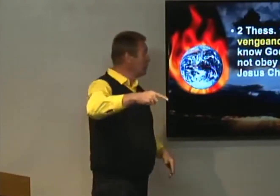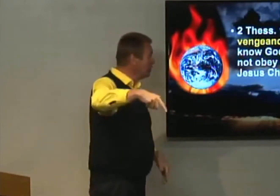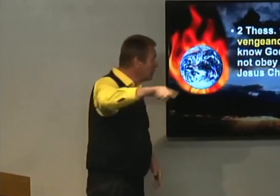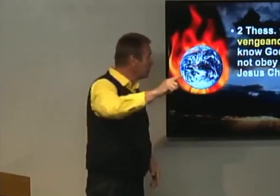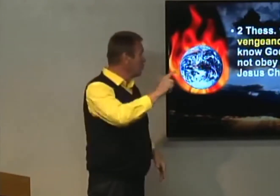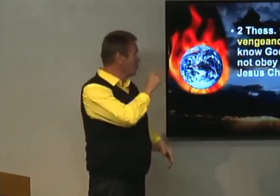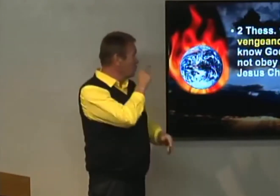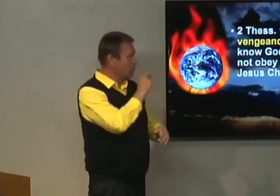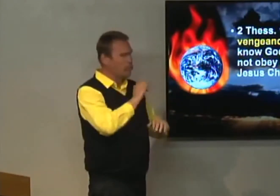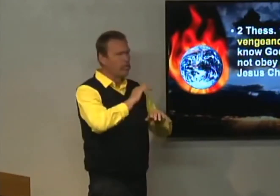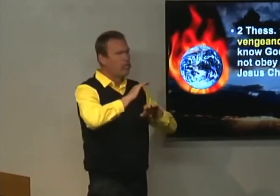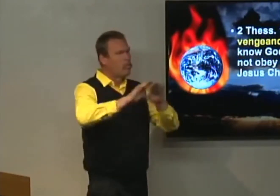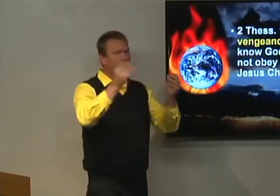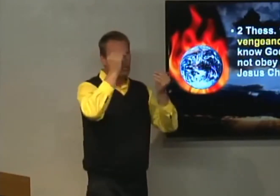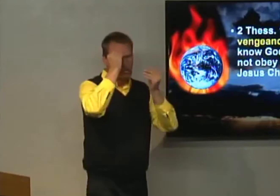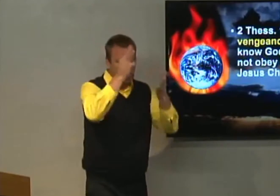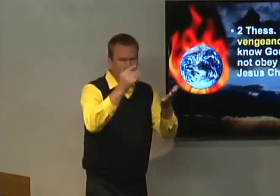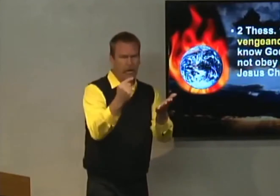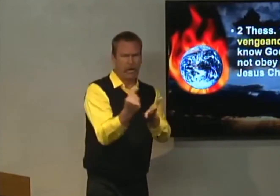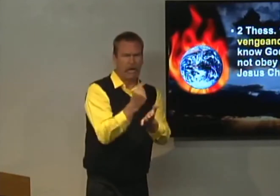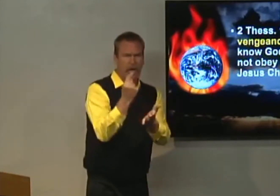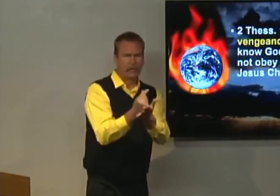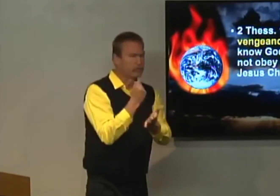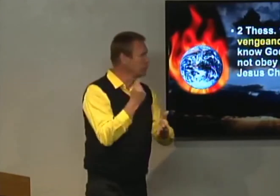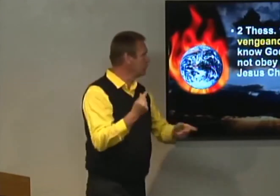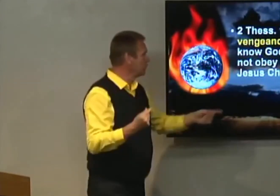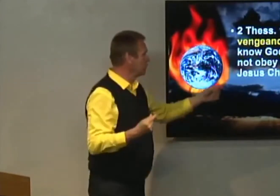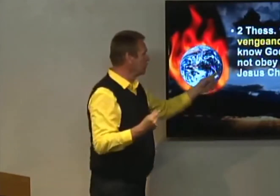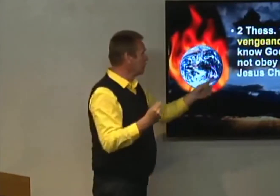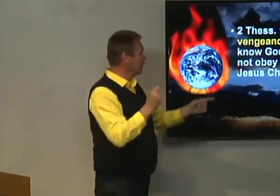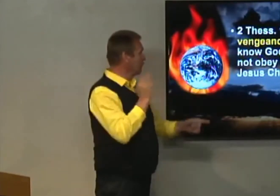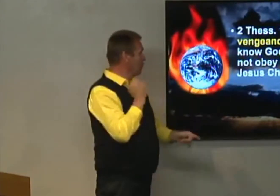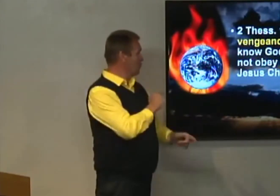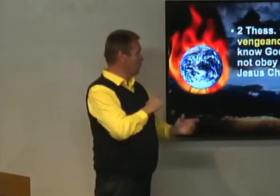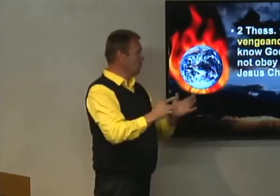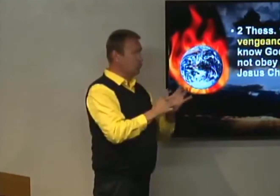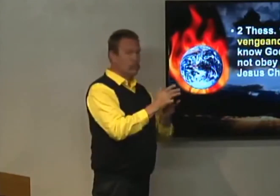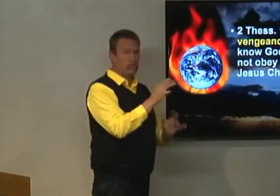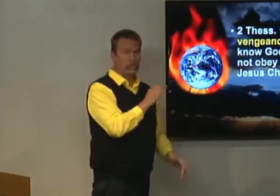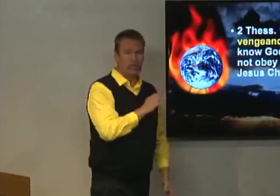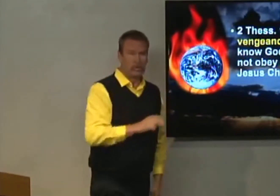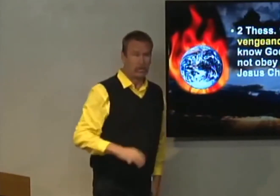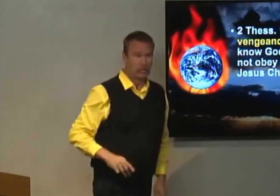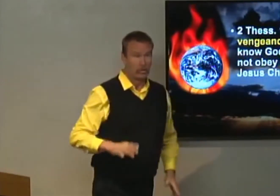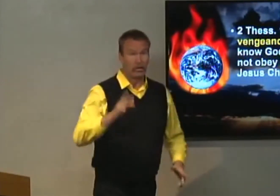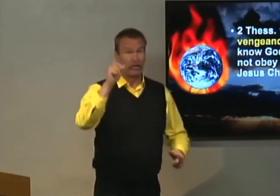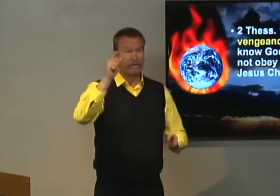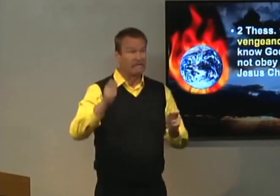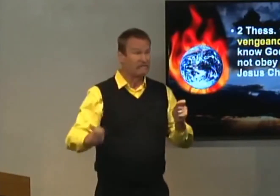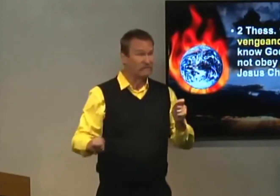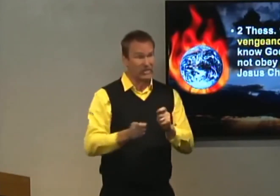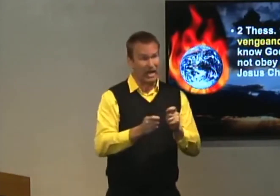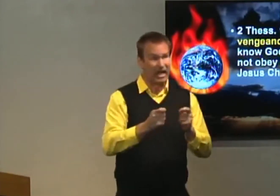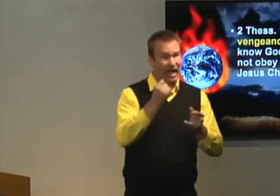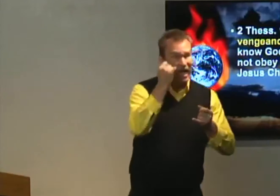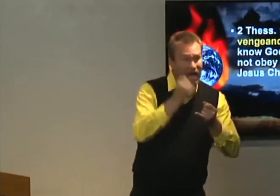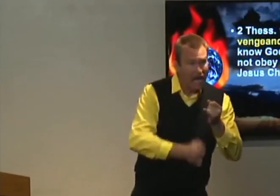know God and on those who do not obey the gospel of the Lord Jesus Christ.